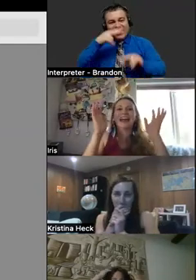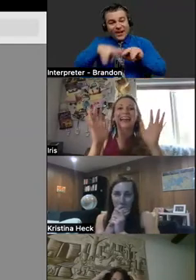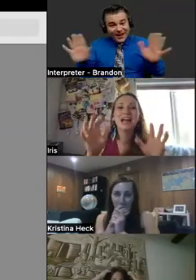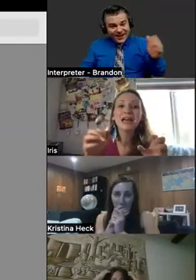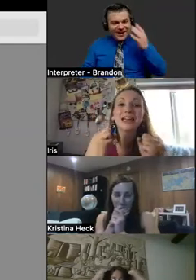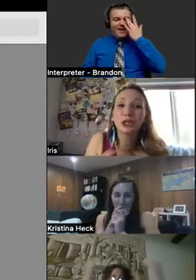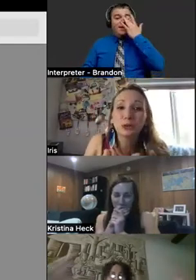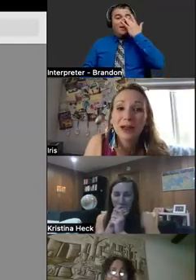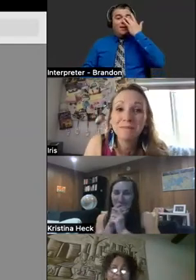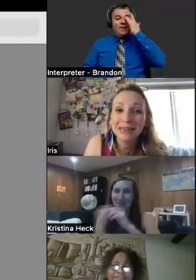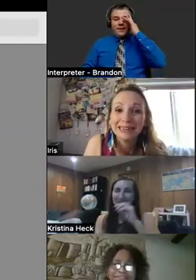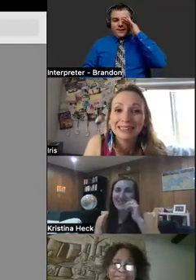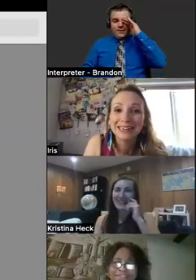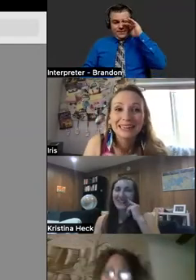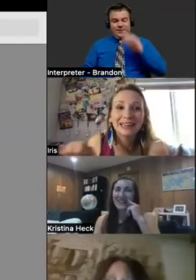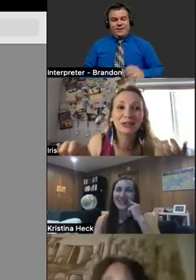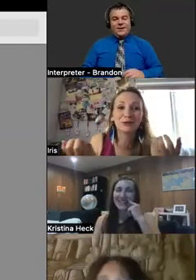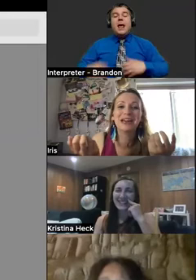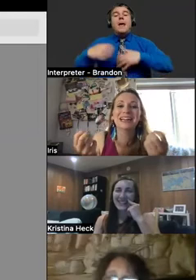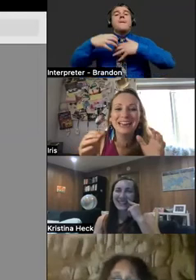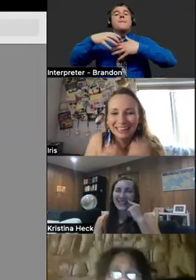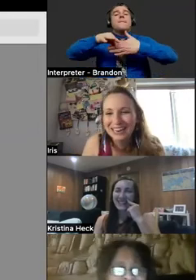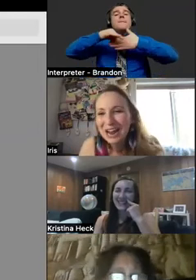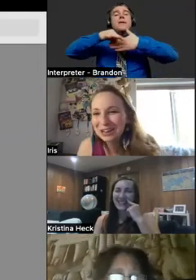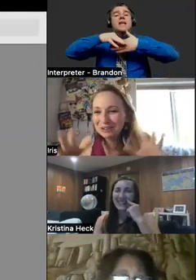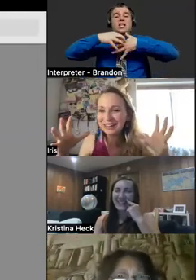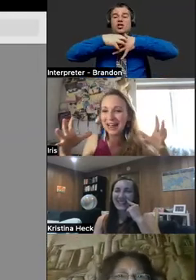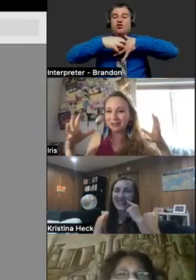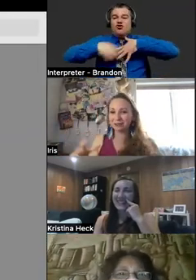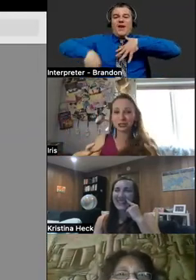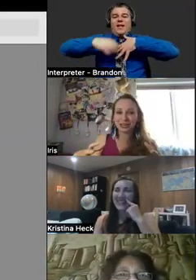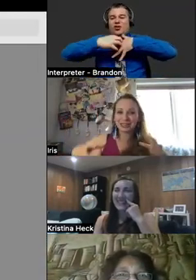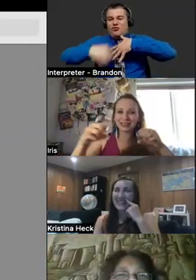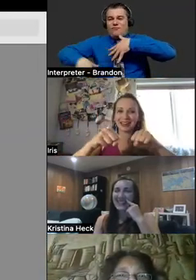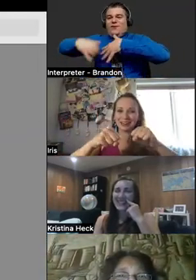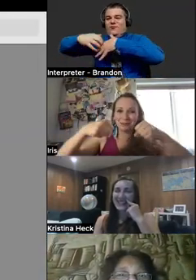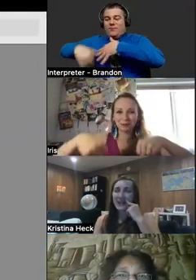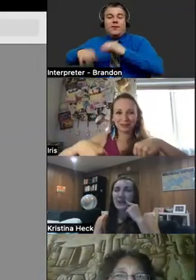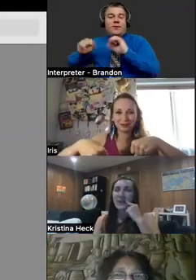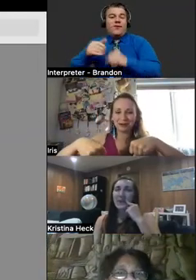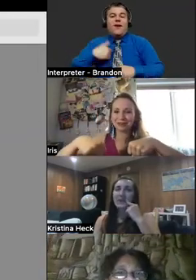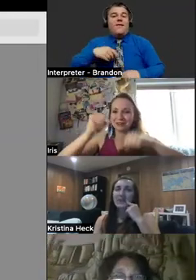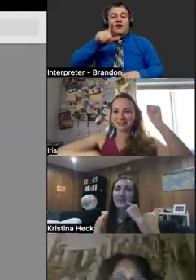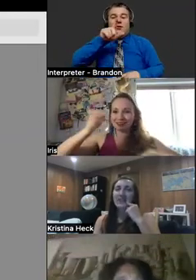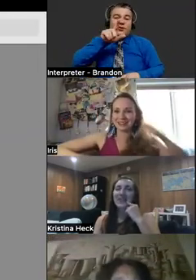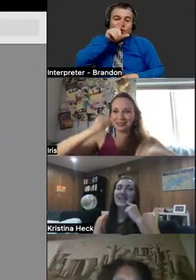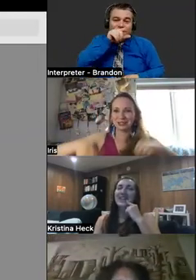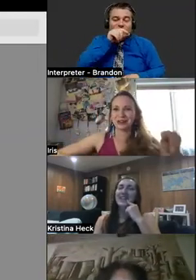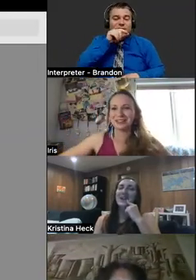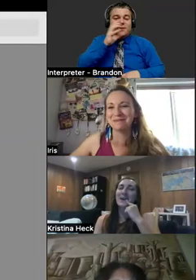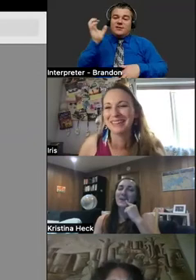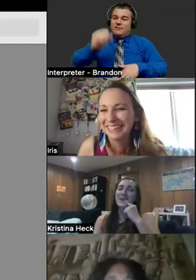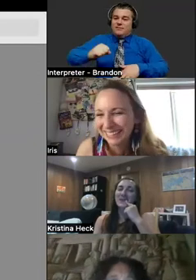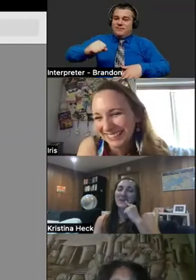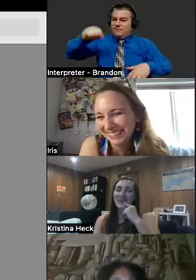so they shred meat. Like you can have your chicken and you put the little bear claws on and they